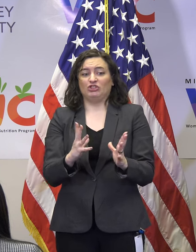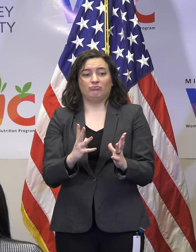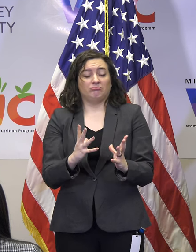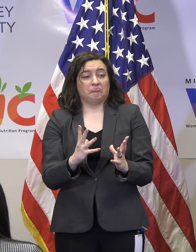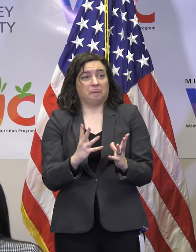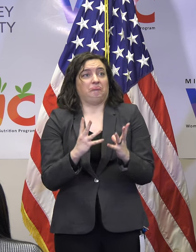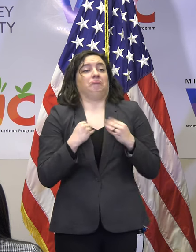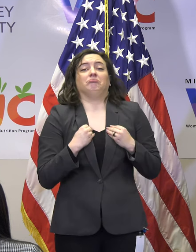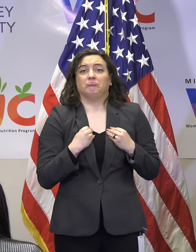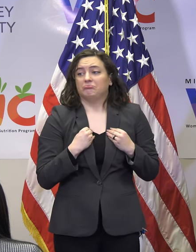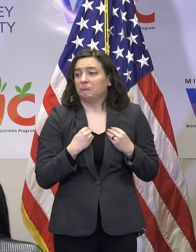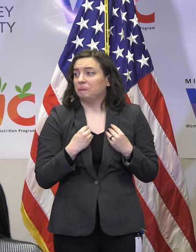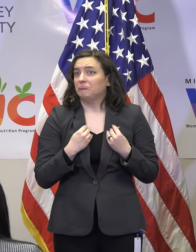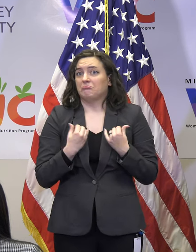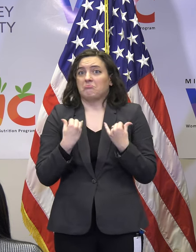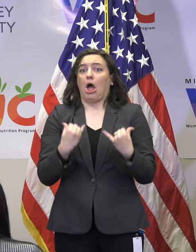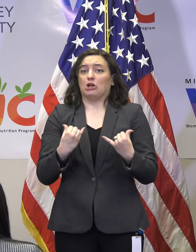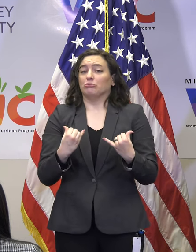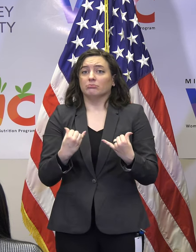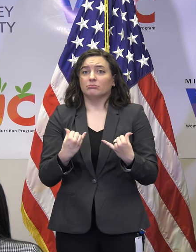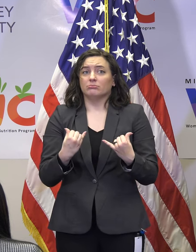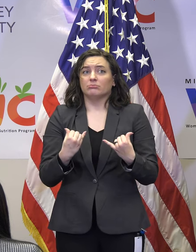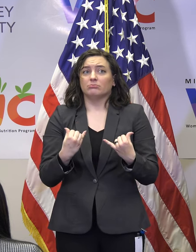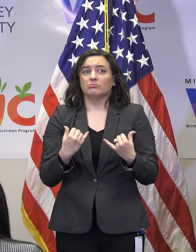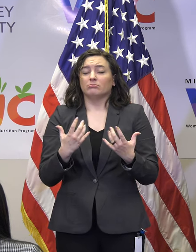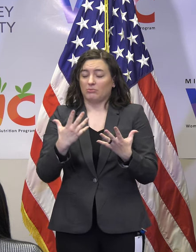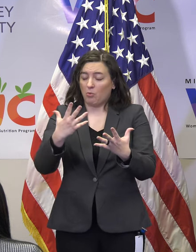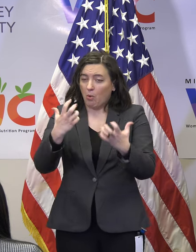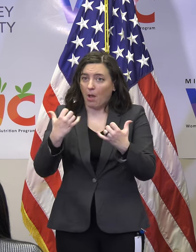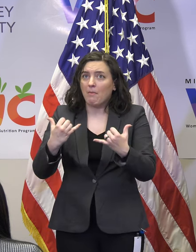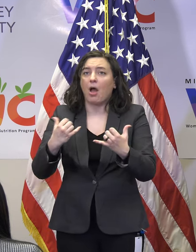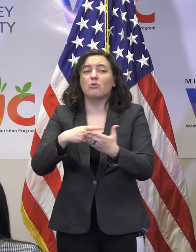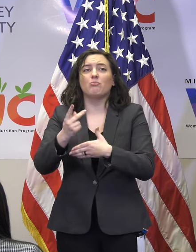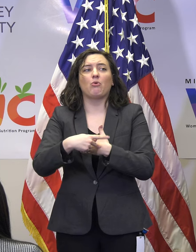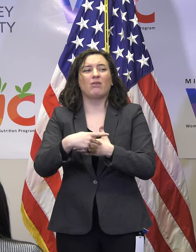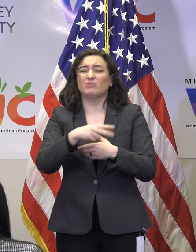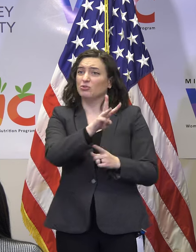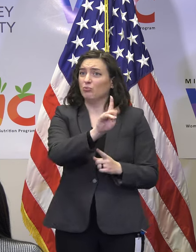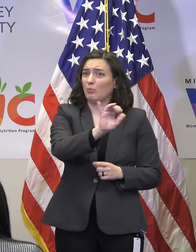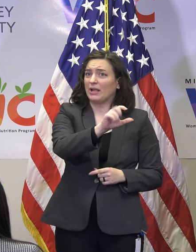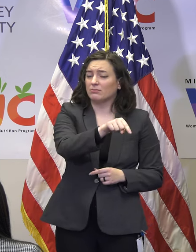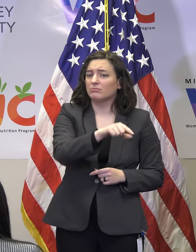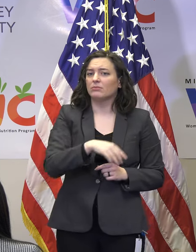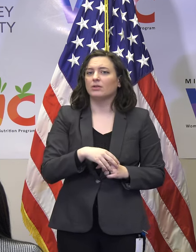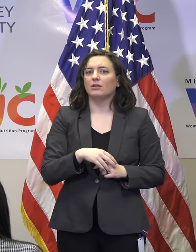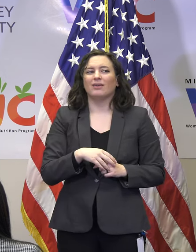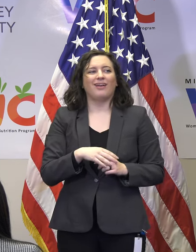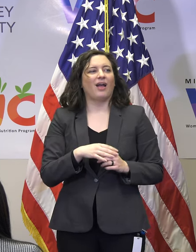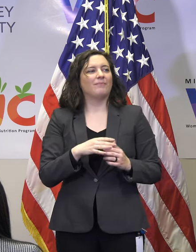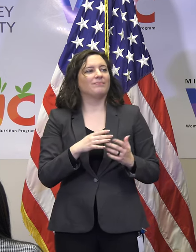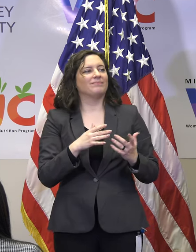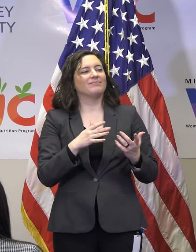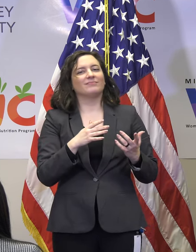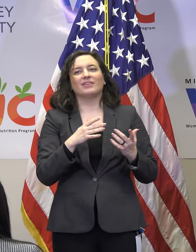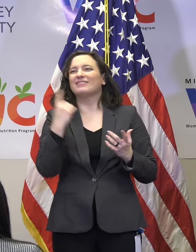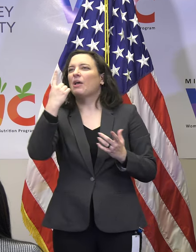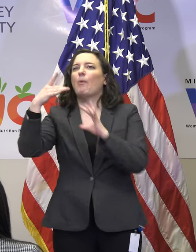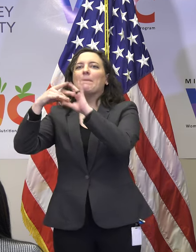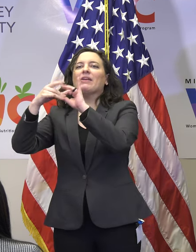opportunity to modernize programs, including the WIC program. Mention was made of the online shopping